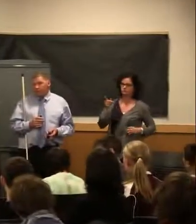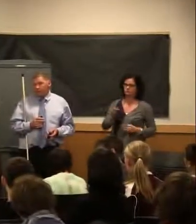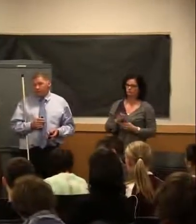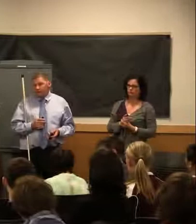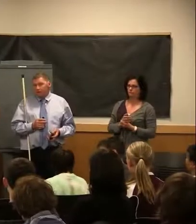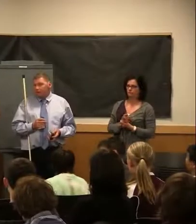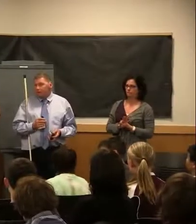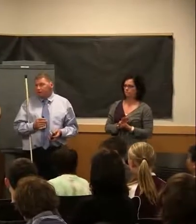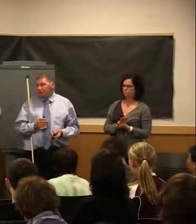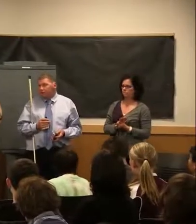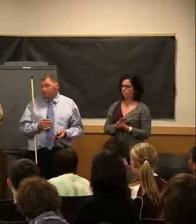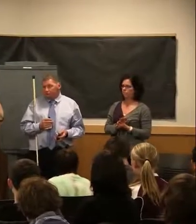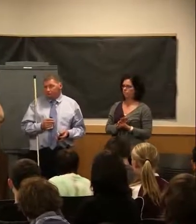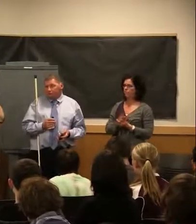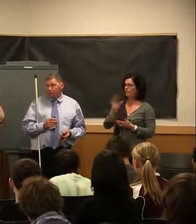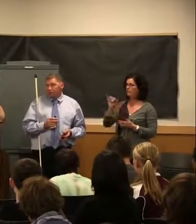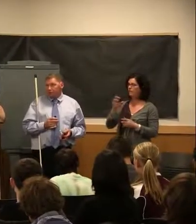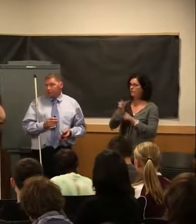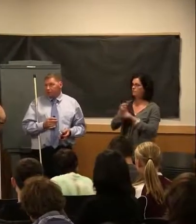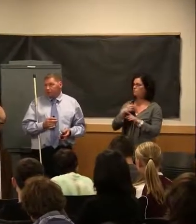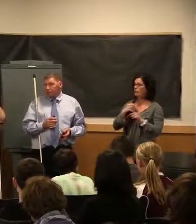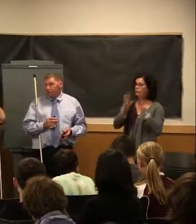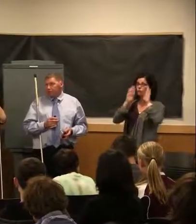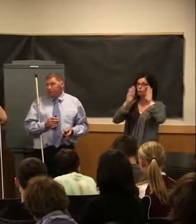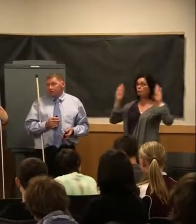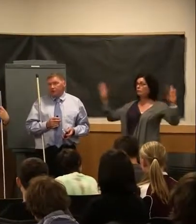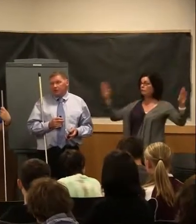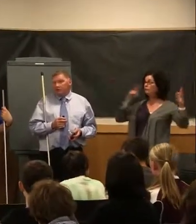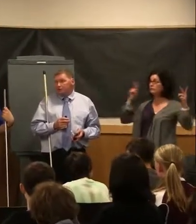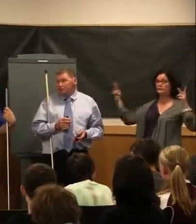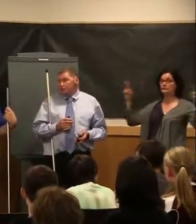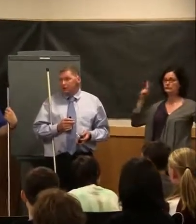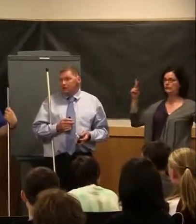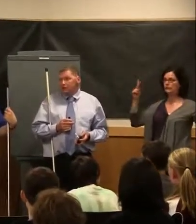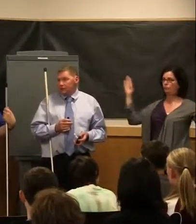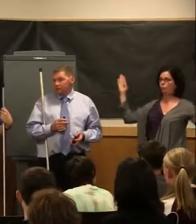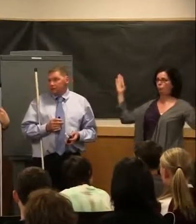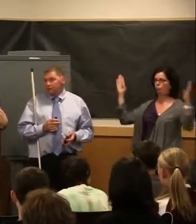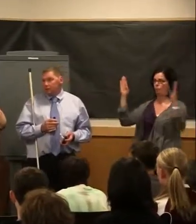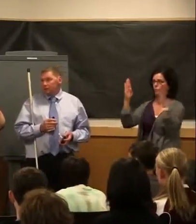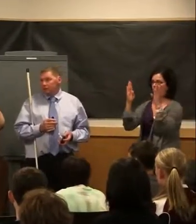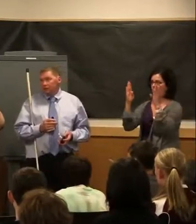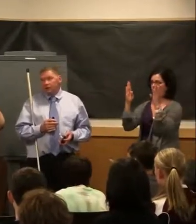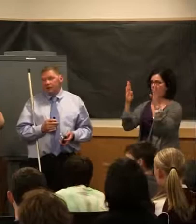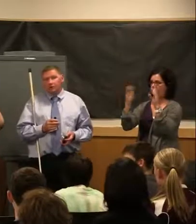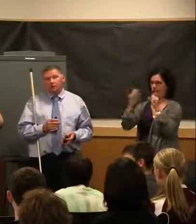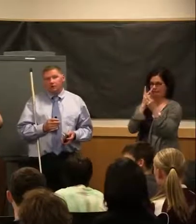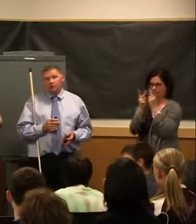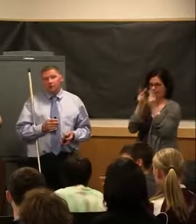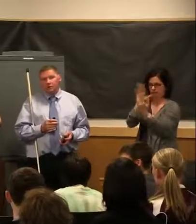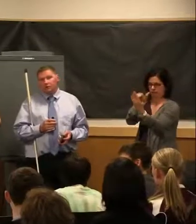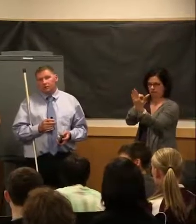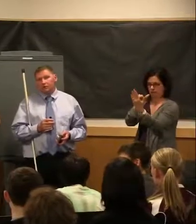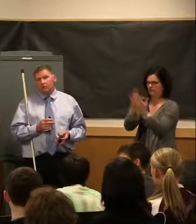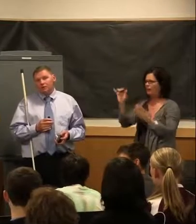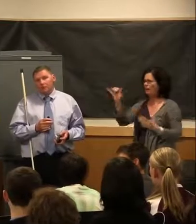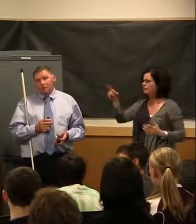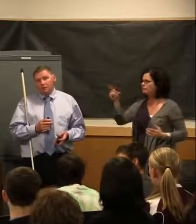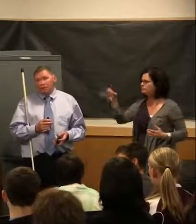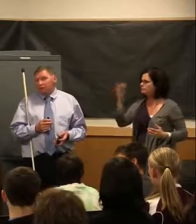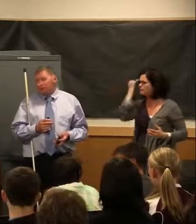it takes away my peripheral vision so that I can only see in the center, kind of like if you're looking